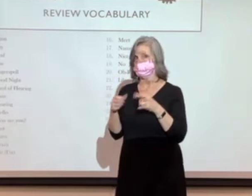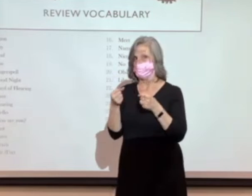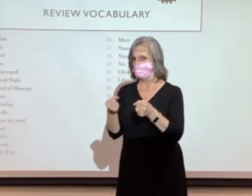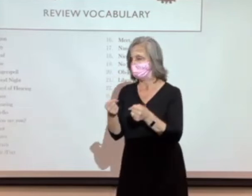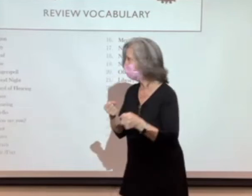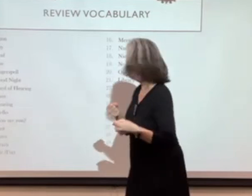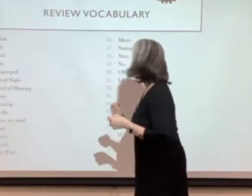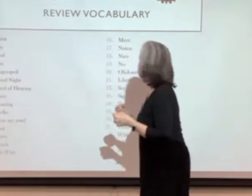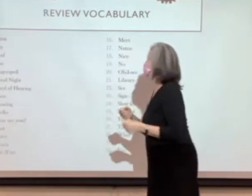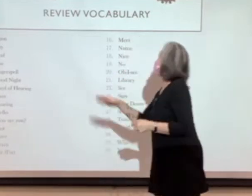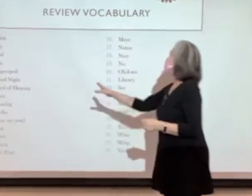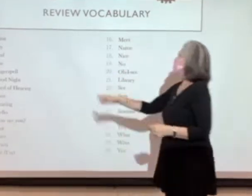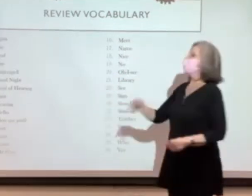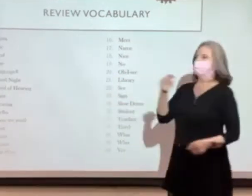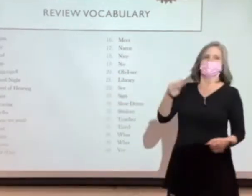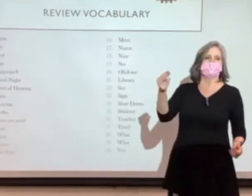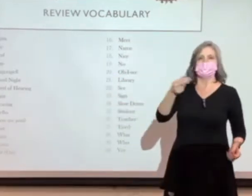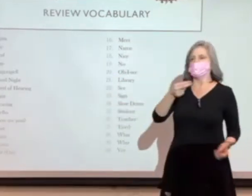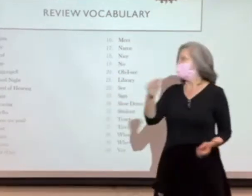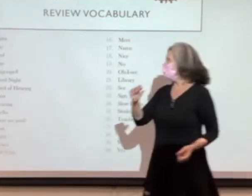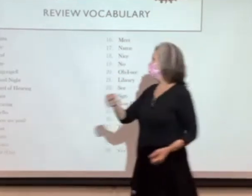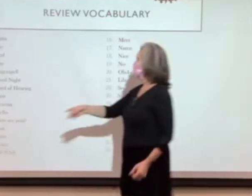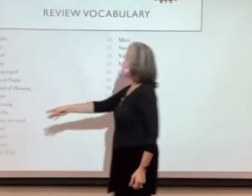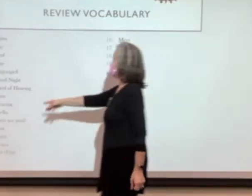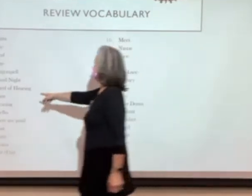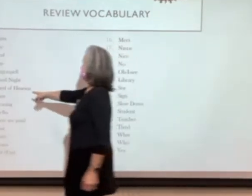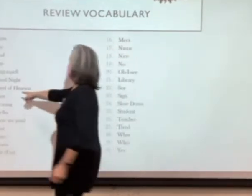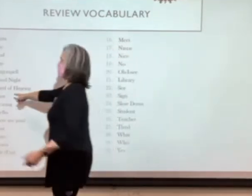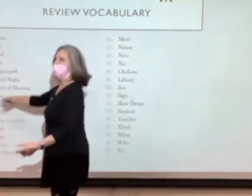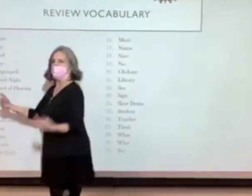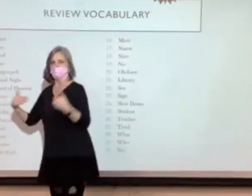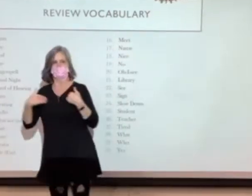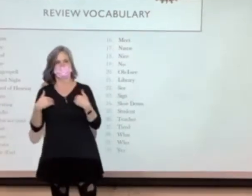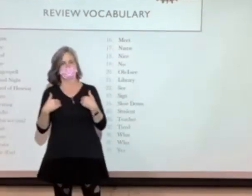driving. Hard of hearing, we just went over. Have.